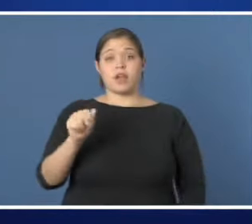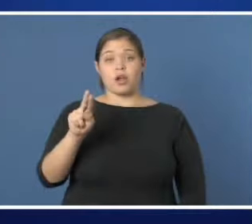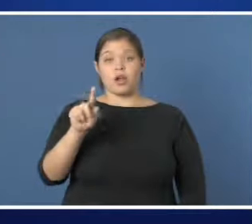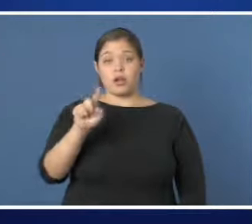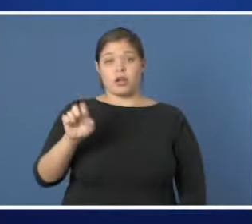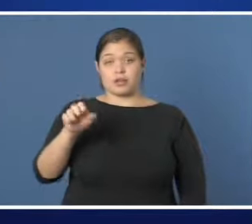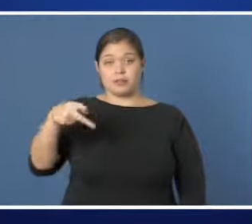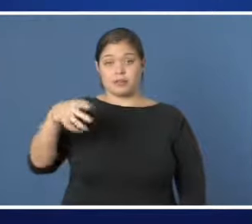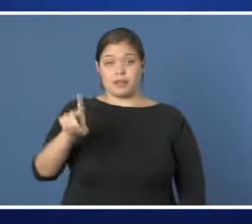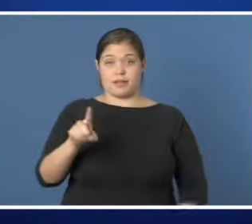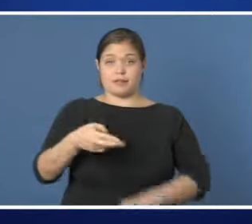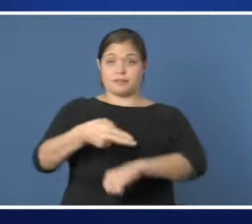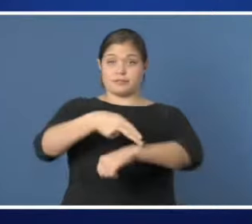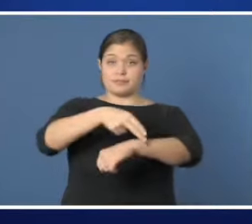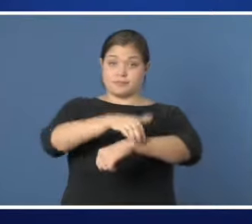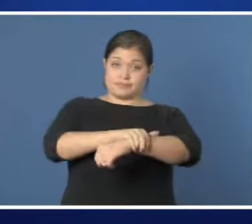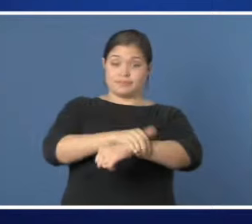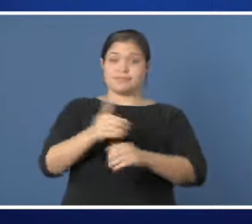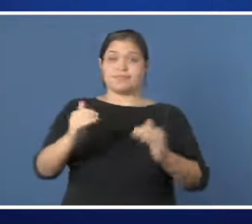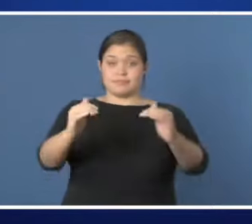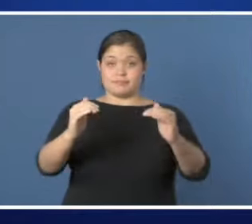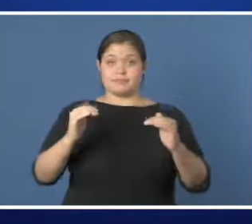gauze pads,